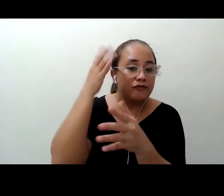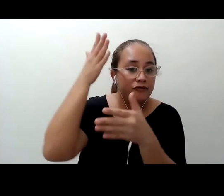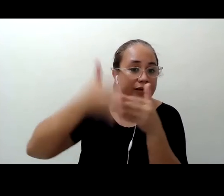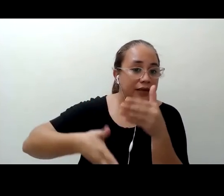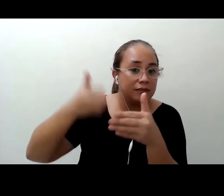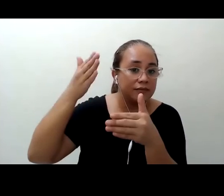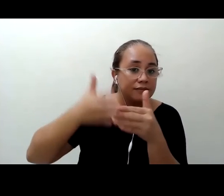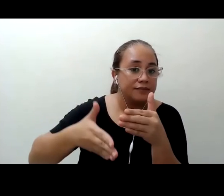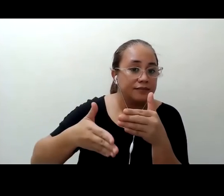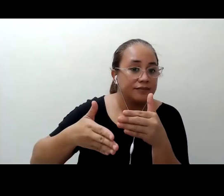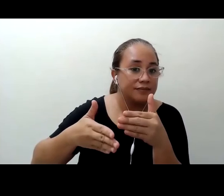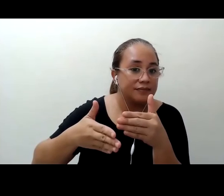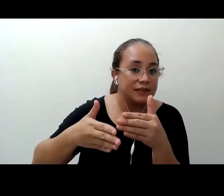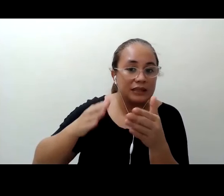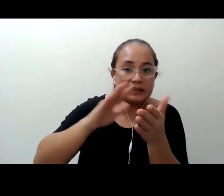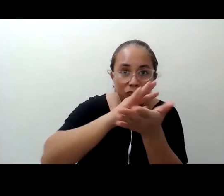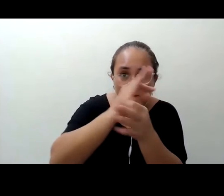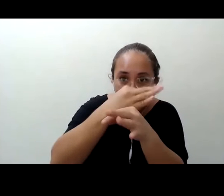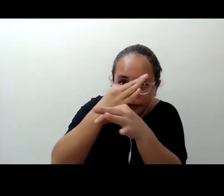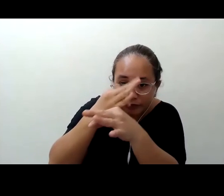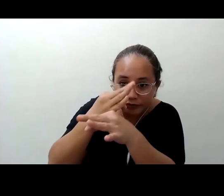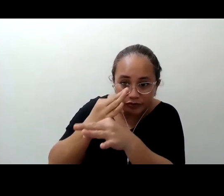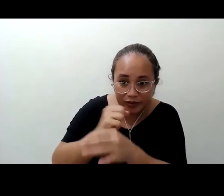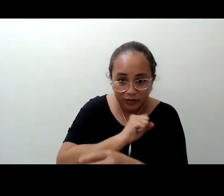final cleaning everything up.